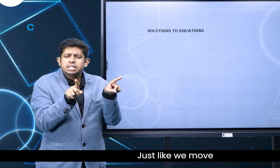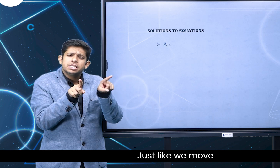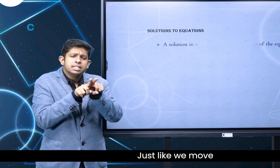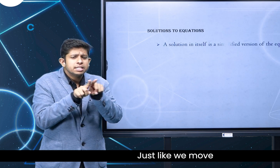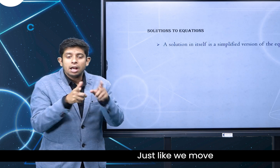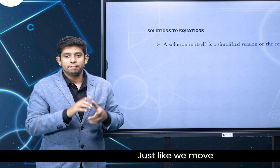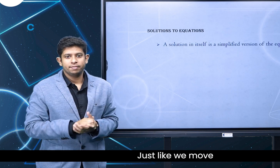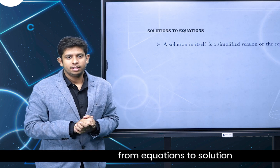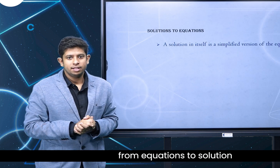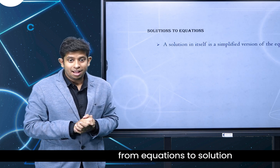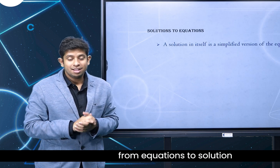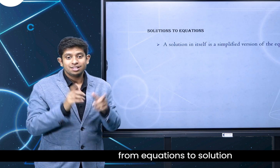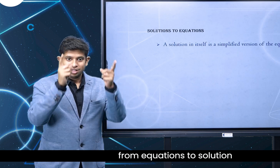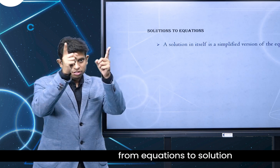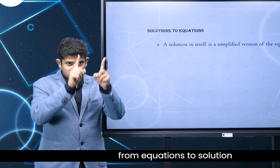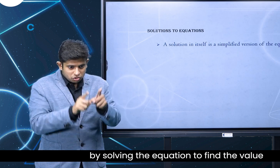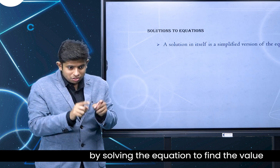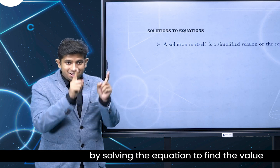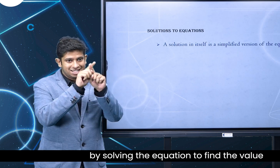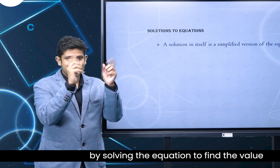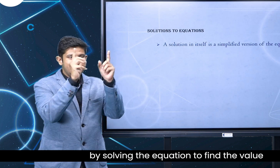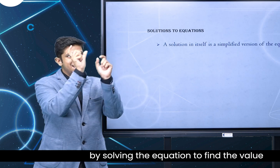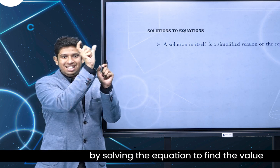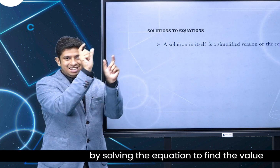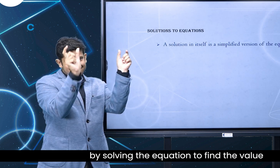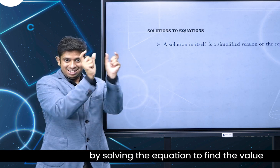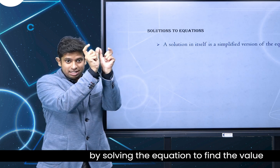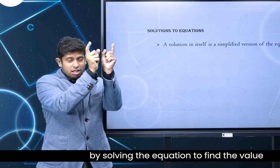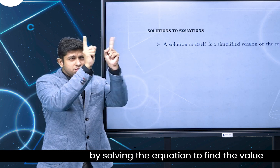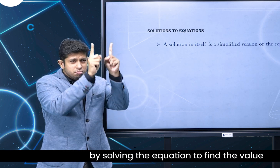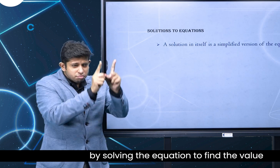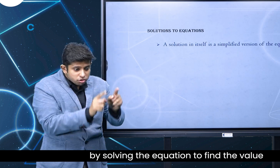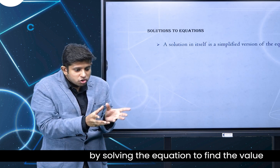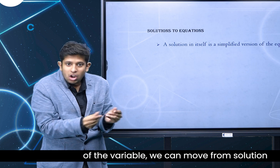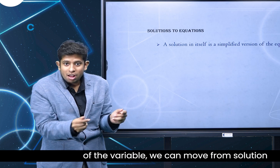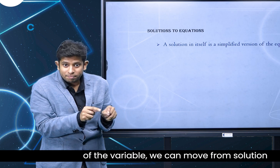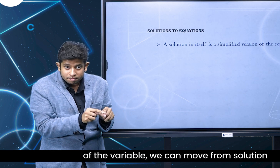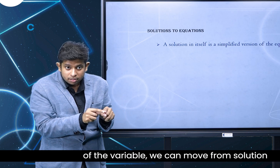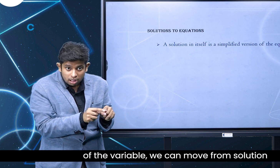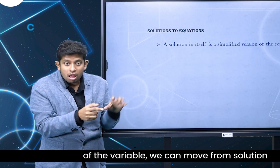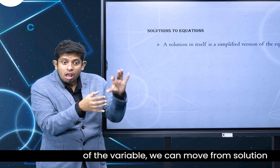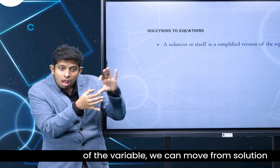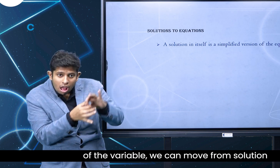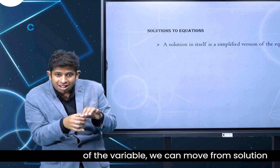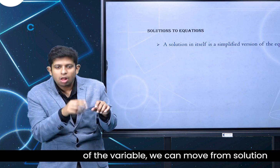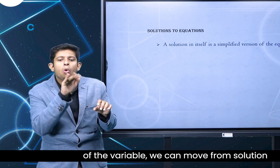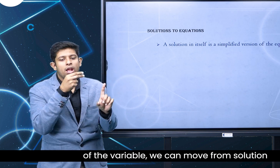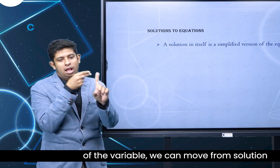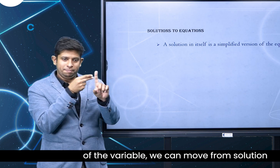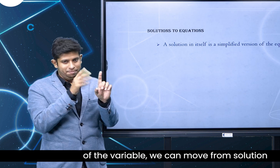Just like we move from equations to solution by solving the equation to find the value of the variable, we can move from